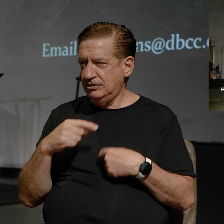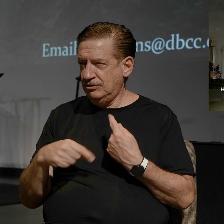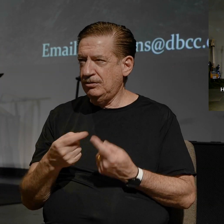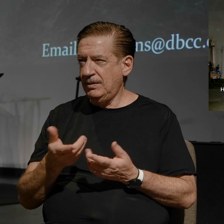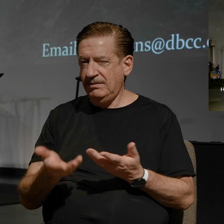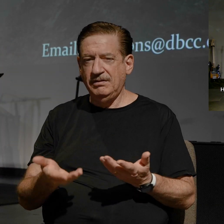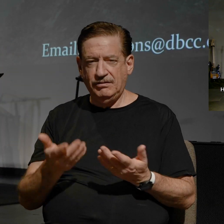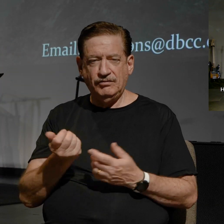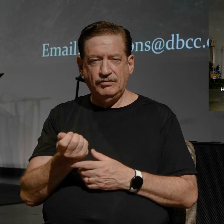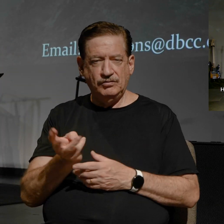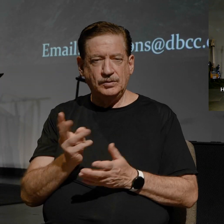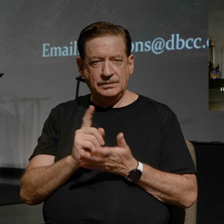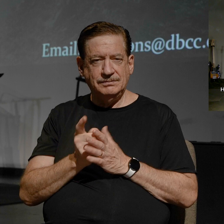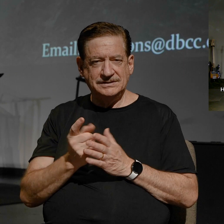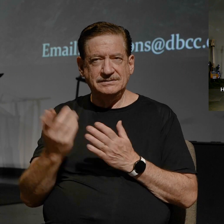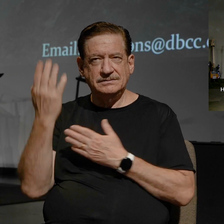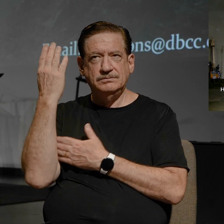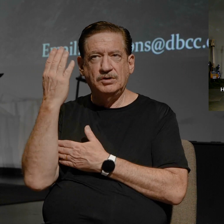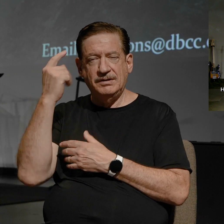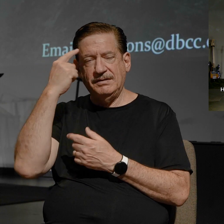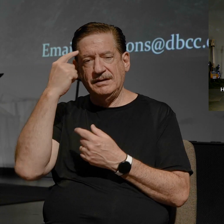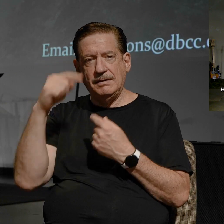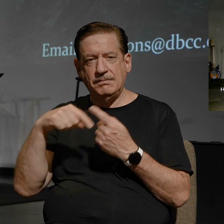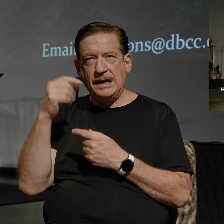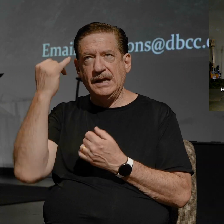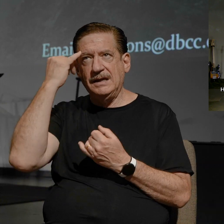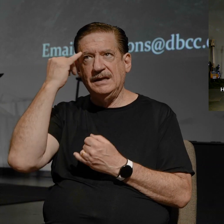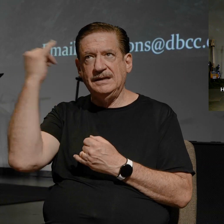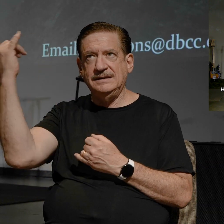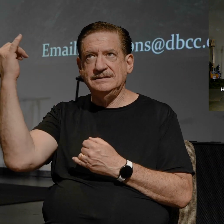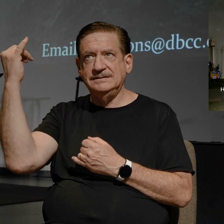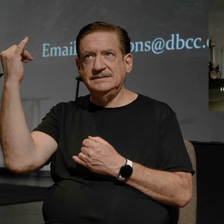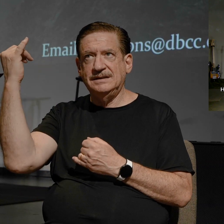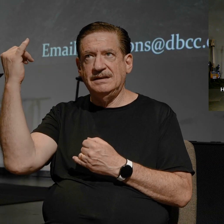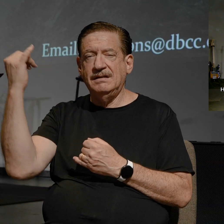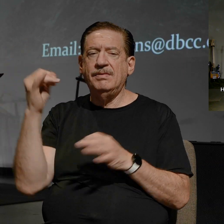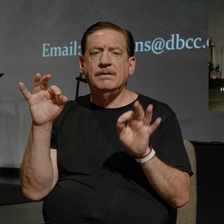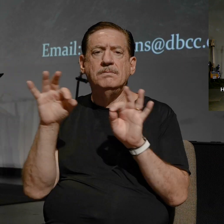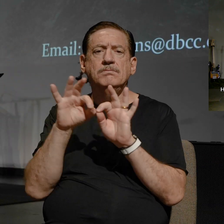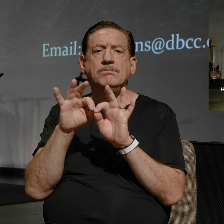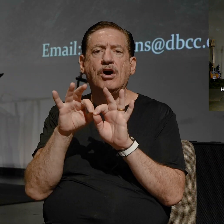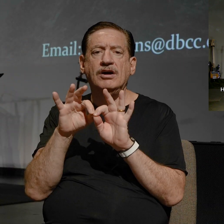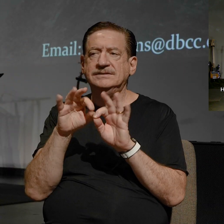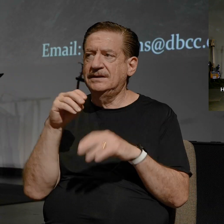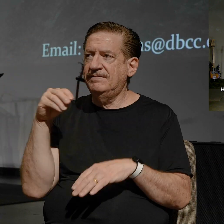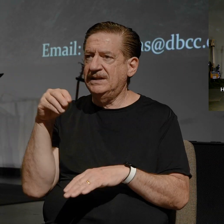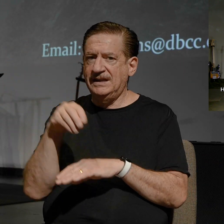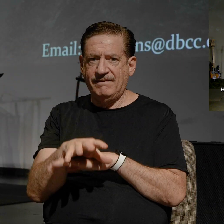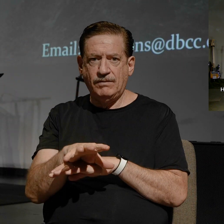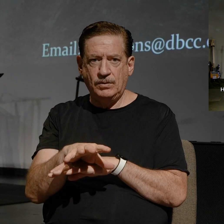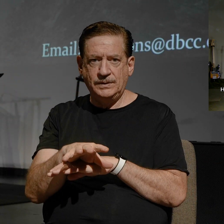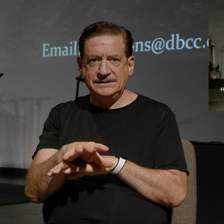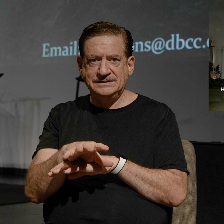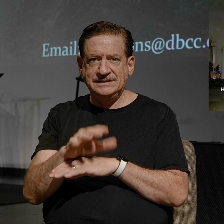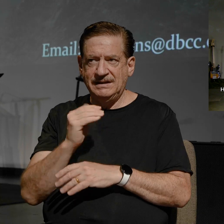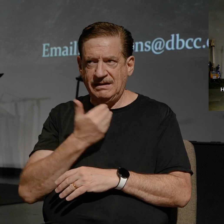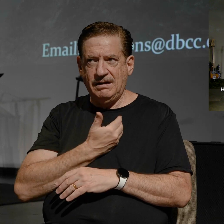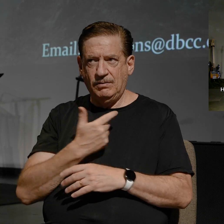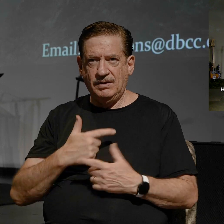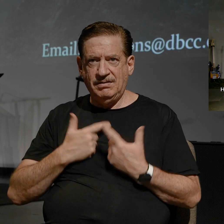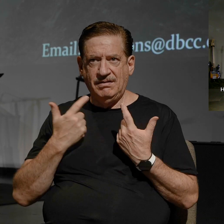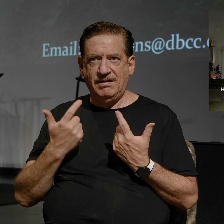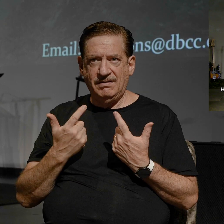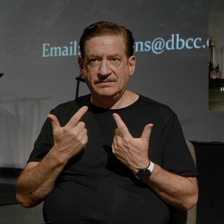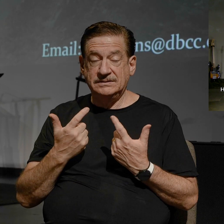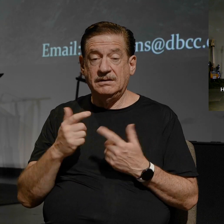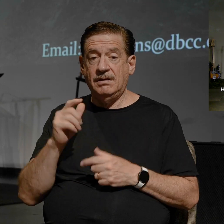minutes this morning, kind of thinking about this idea of the importance of influence in our lives.